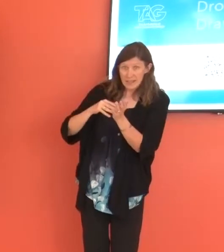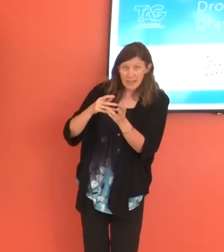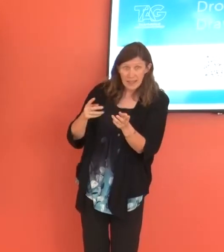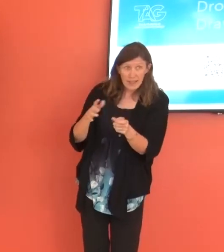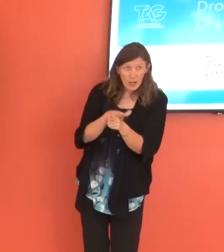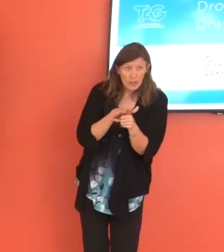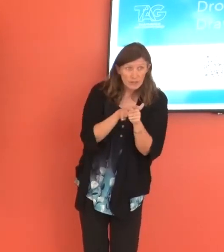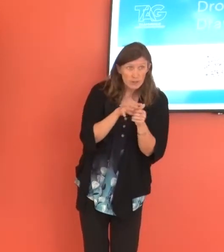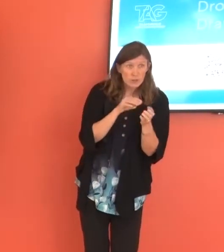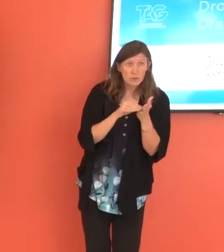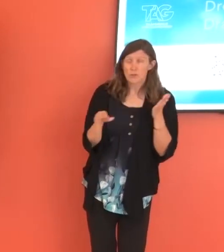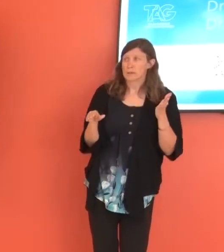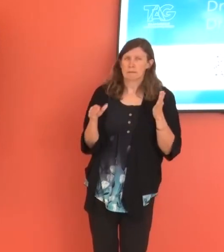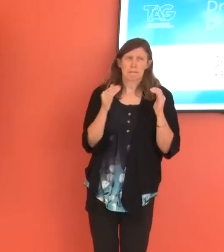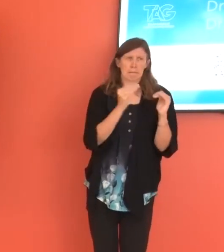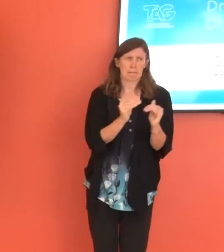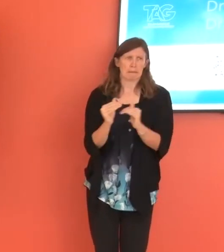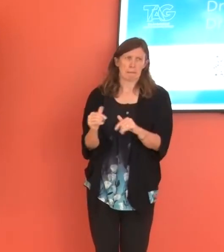Yes.